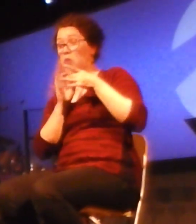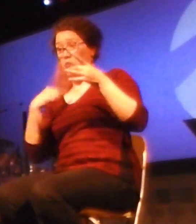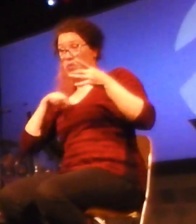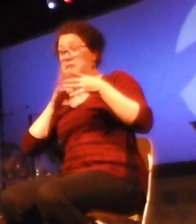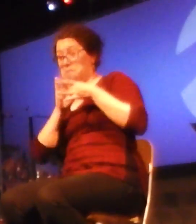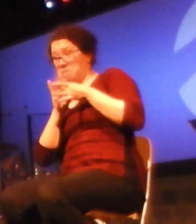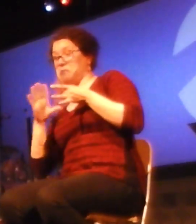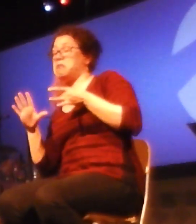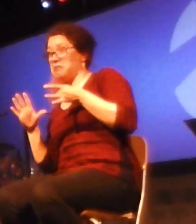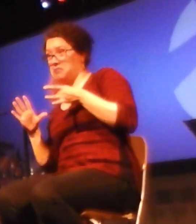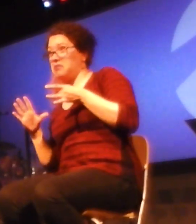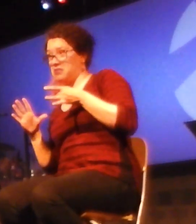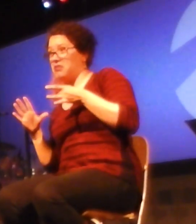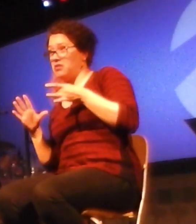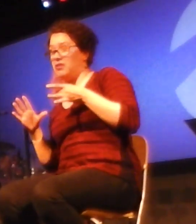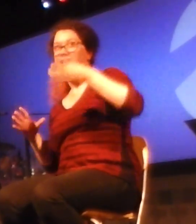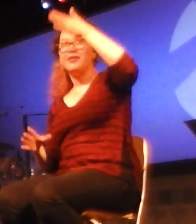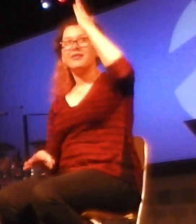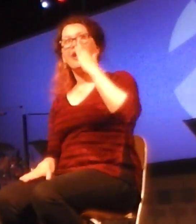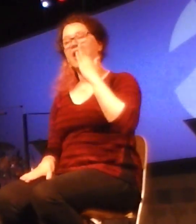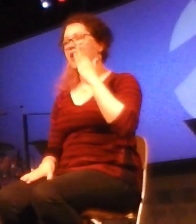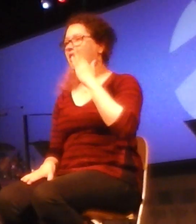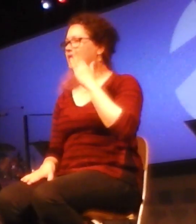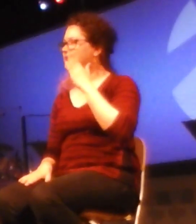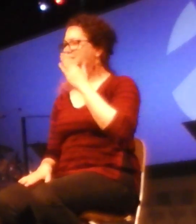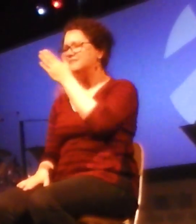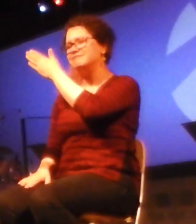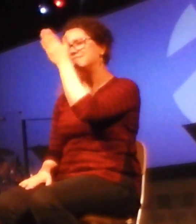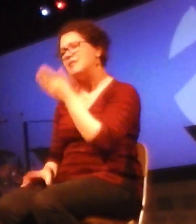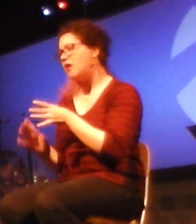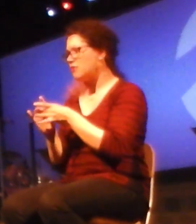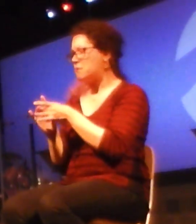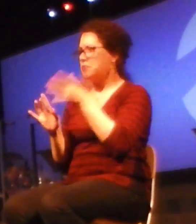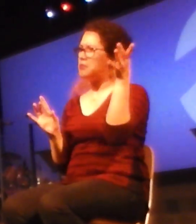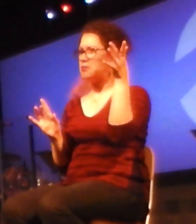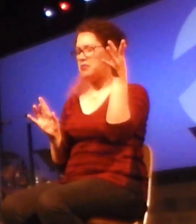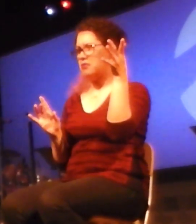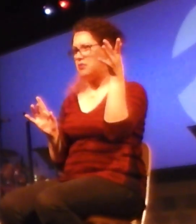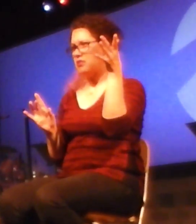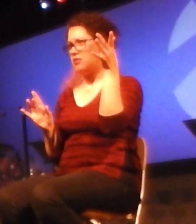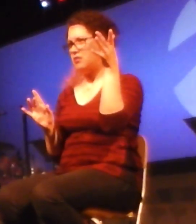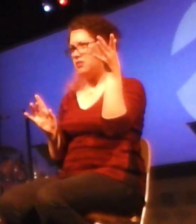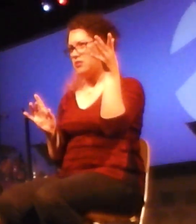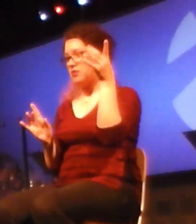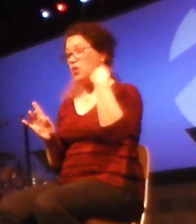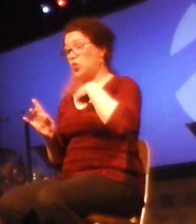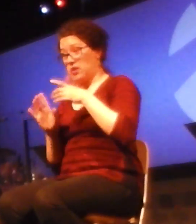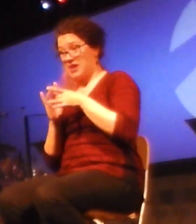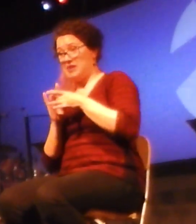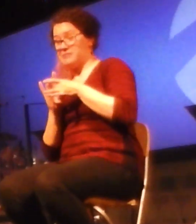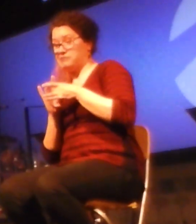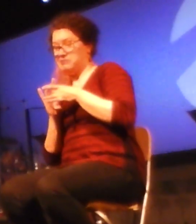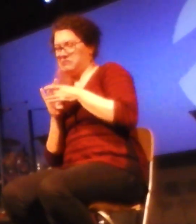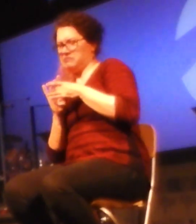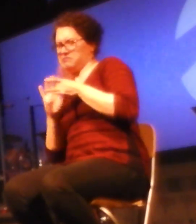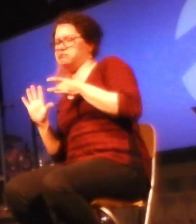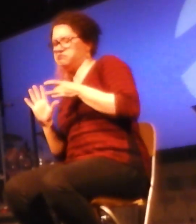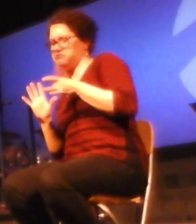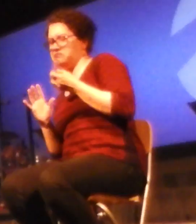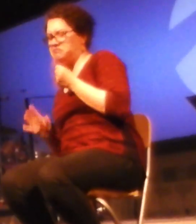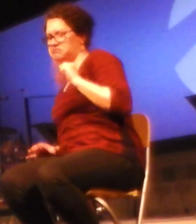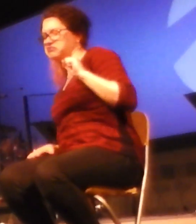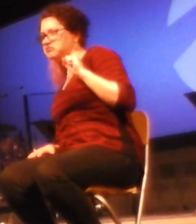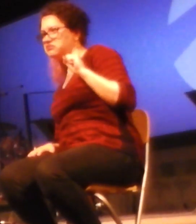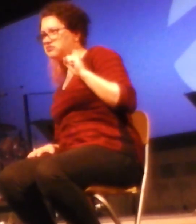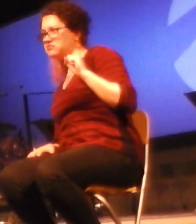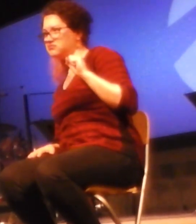from us. God doesn't exile ourselves or himself from us. We just are the ones who tend